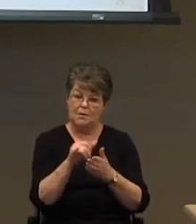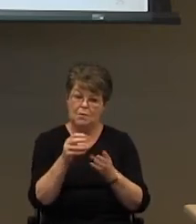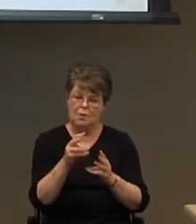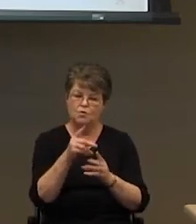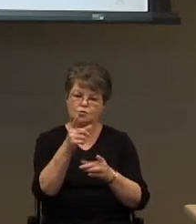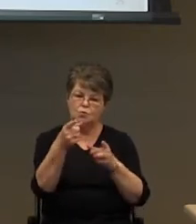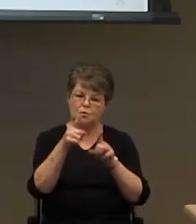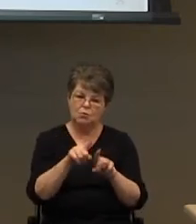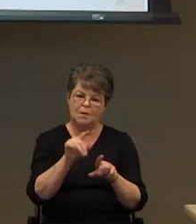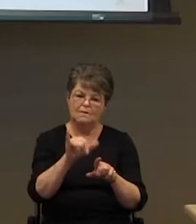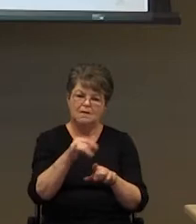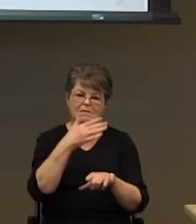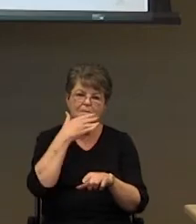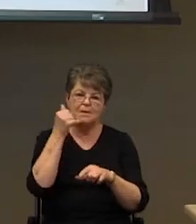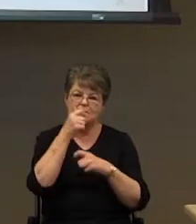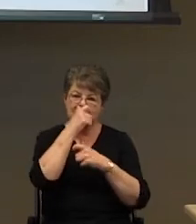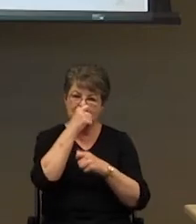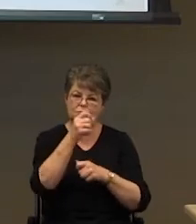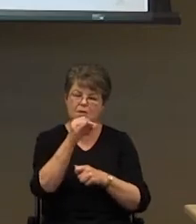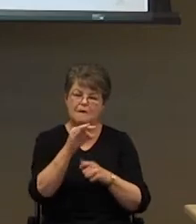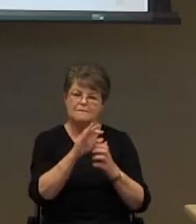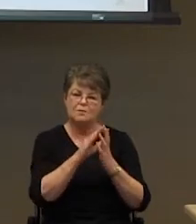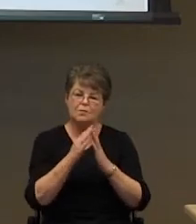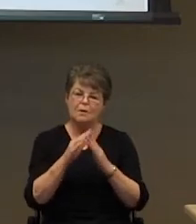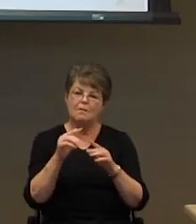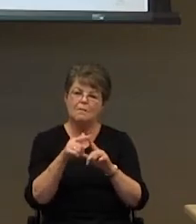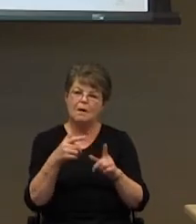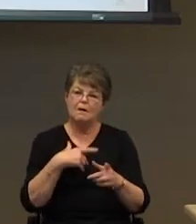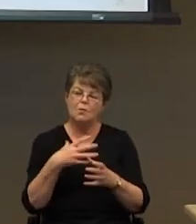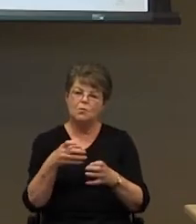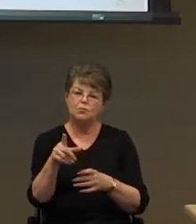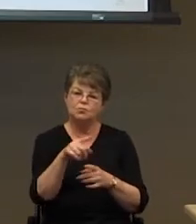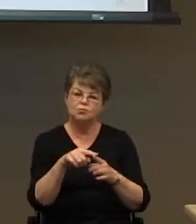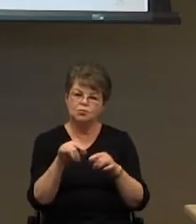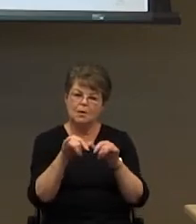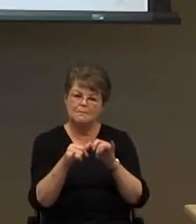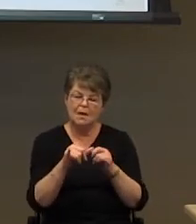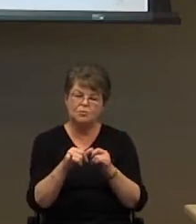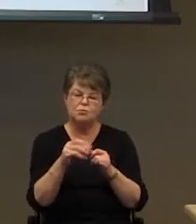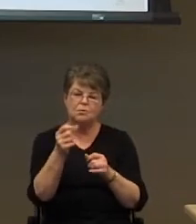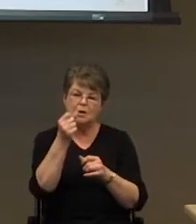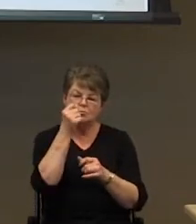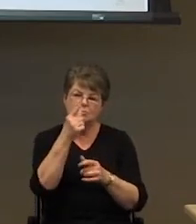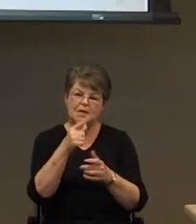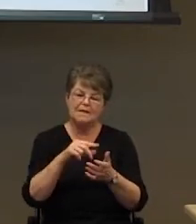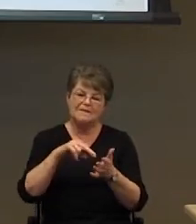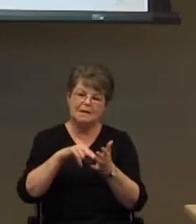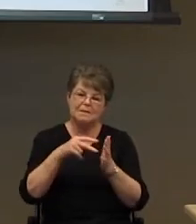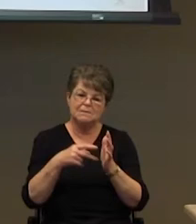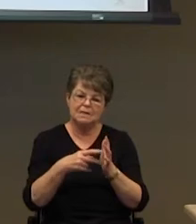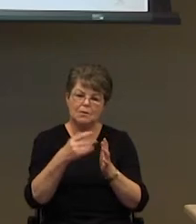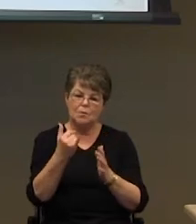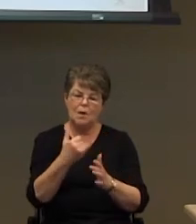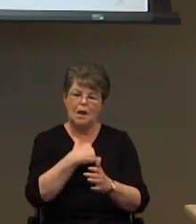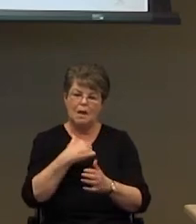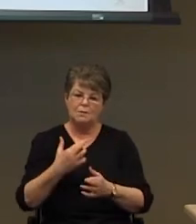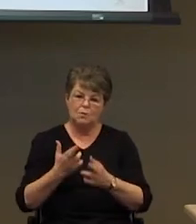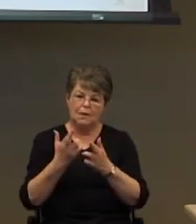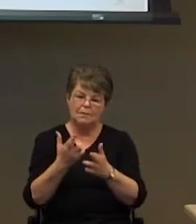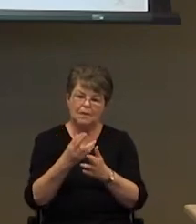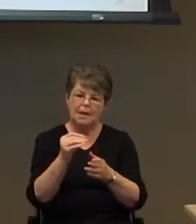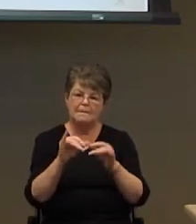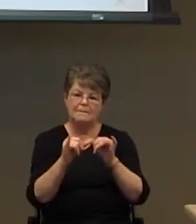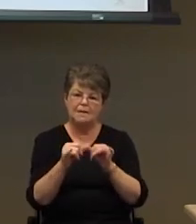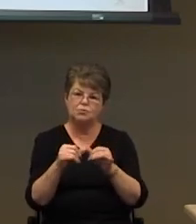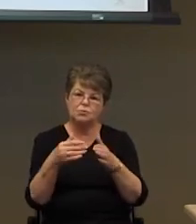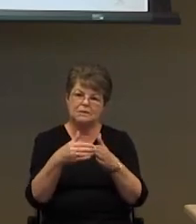you agree that that's in the best interest of the community. But I want you to measure and understand the intent of why we're making the recommendation and then measure that against